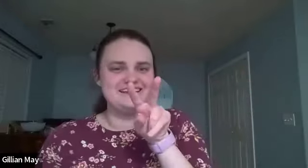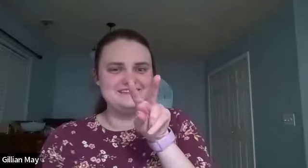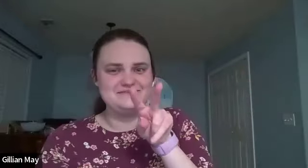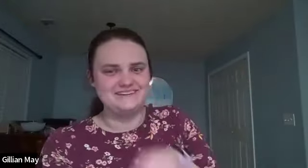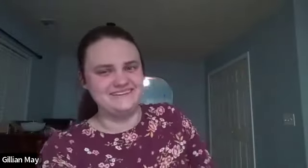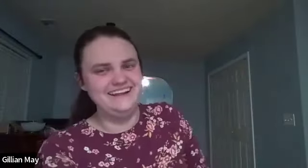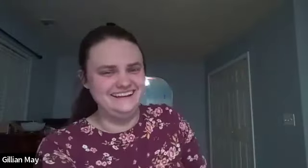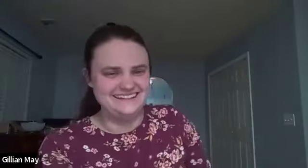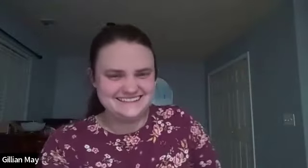into the middle.